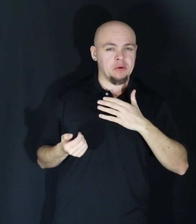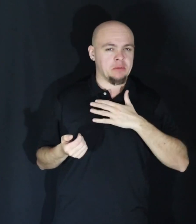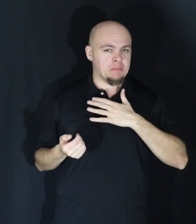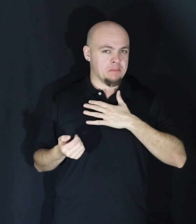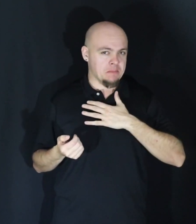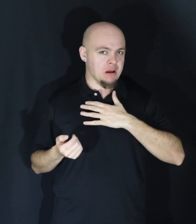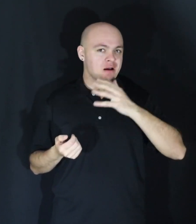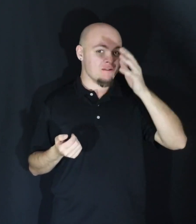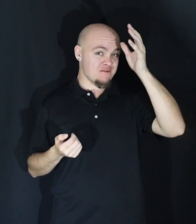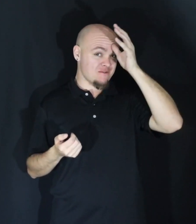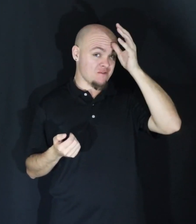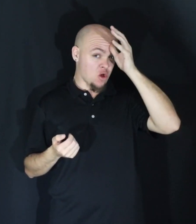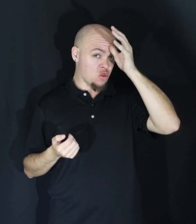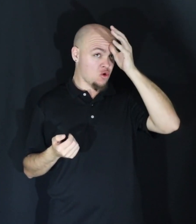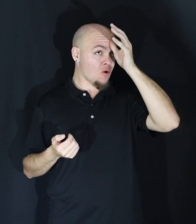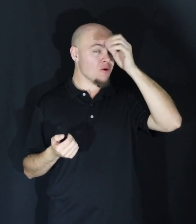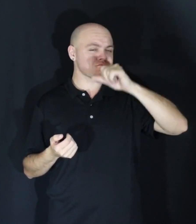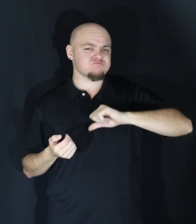me back to them.